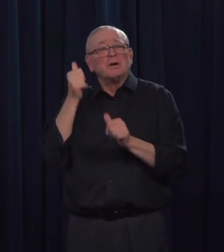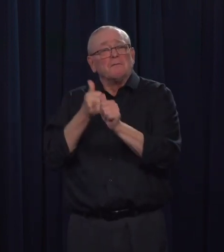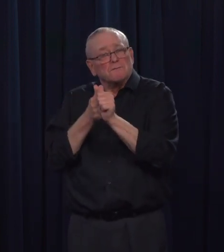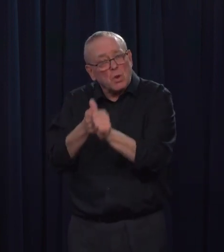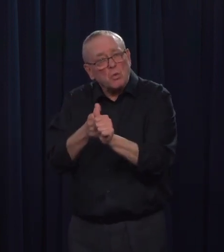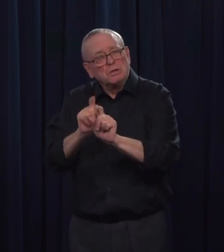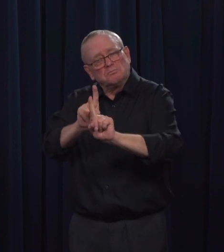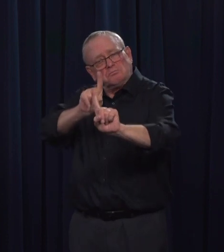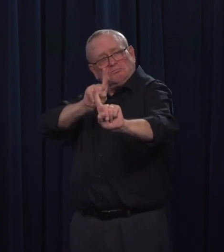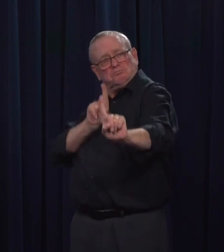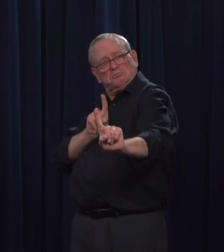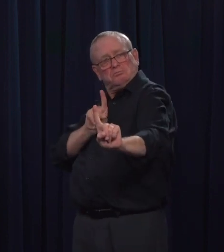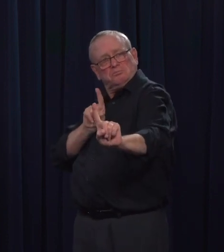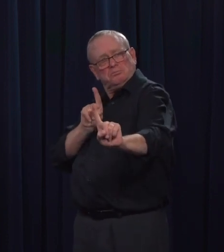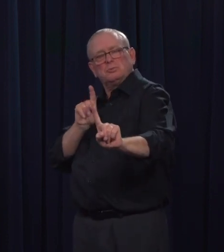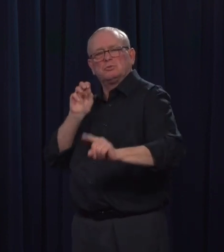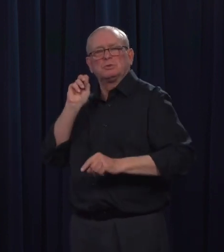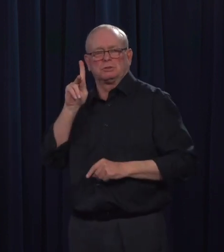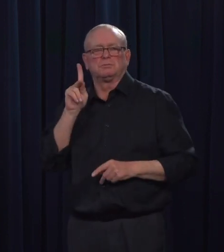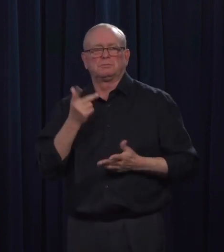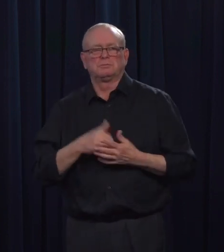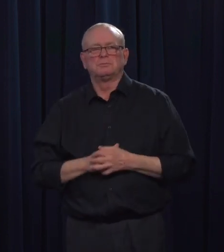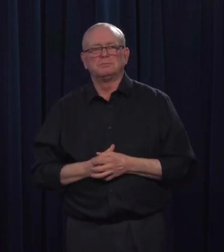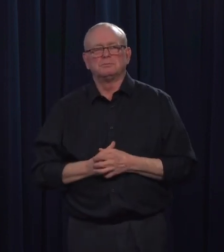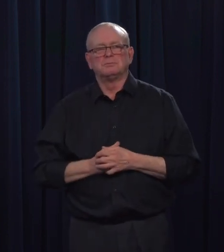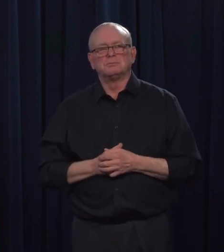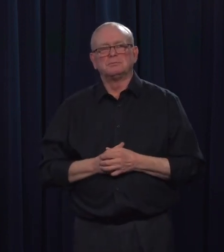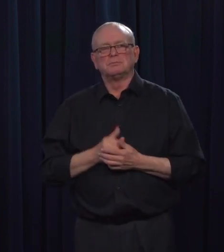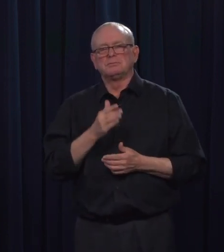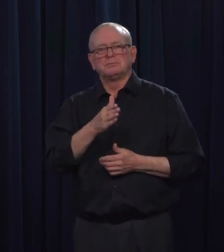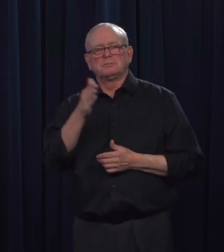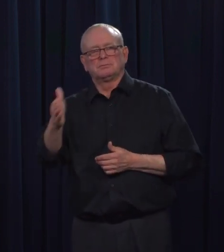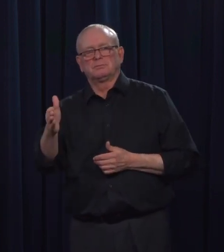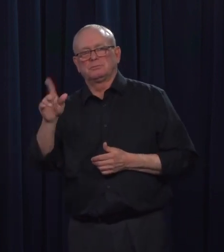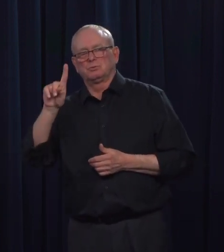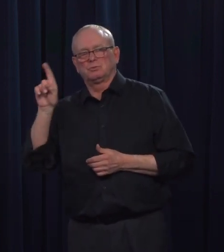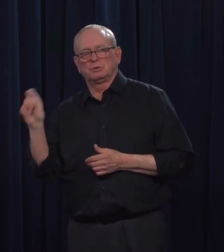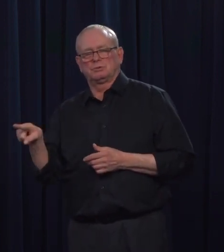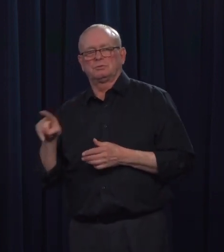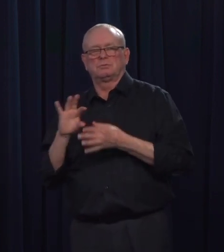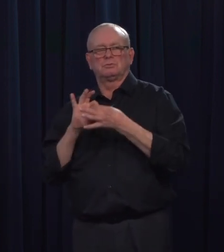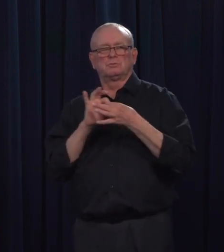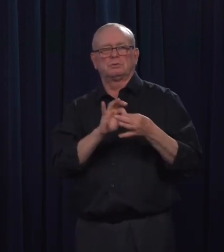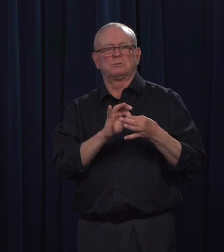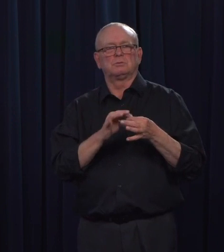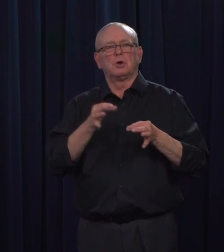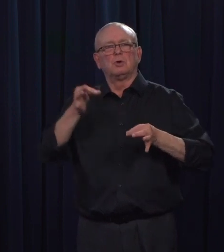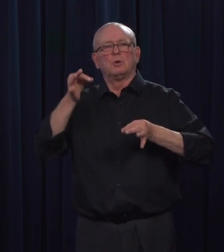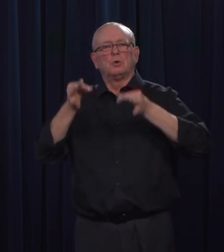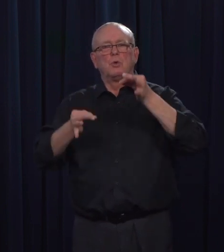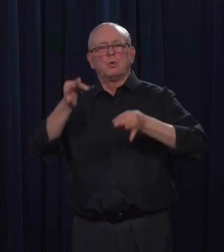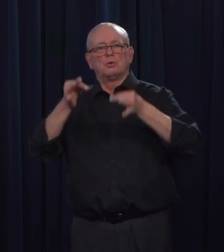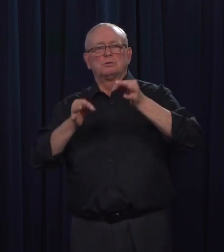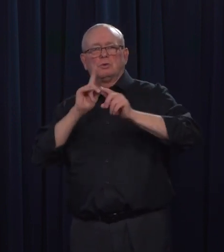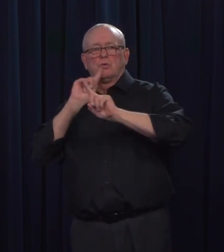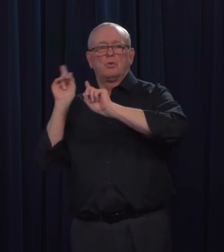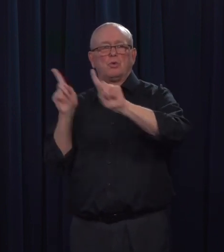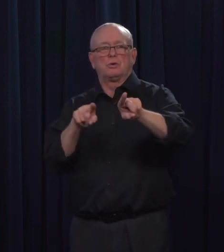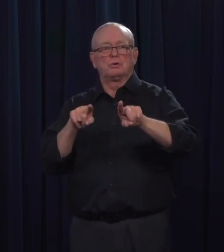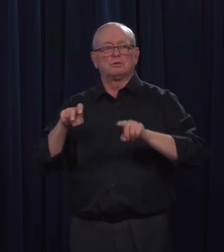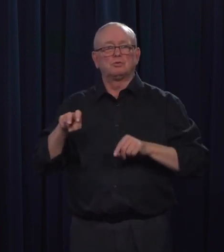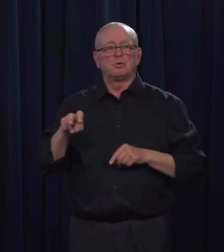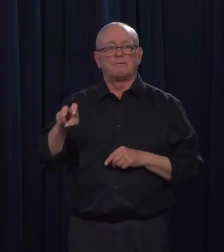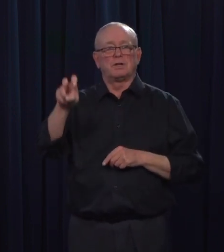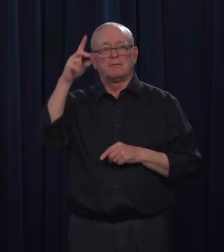Oh, yes. I just had a question that is related to court-ordered travel to exchange custody of a child. Yesterday you mentioned that we should be